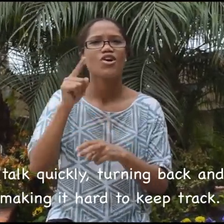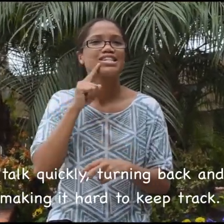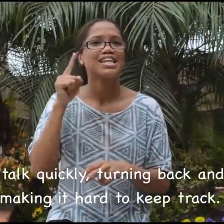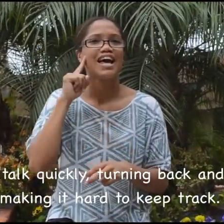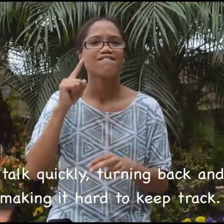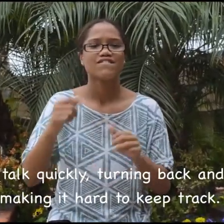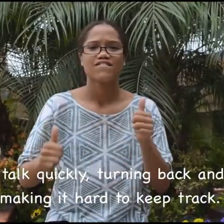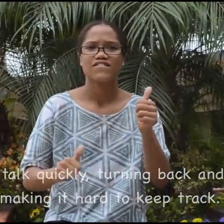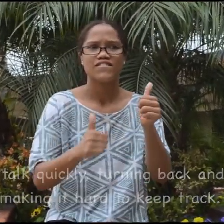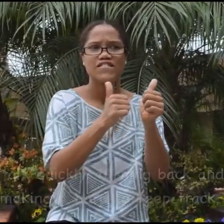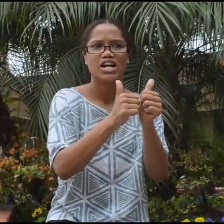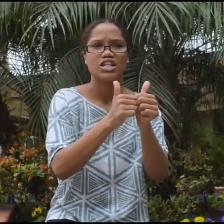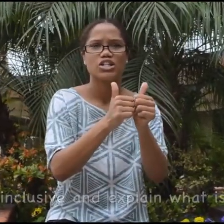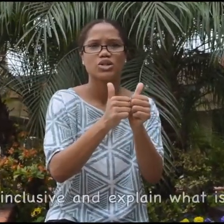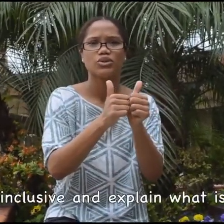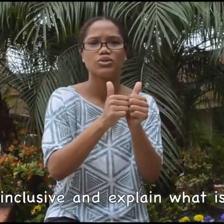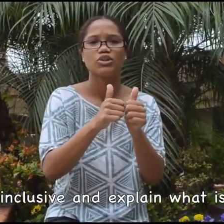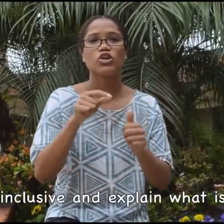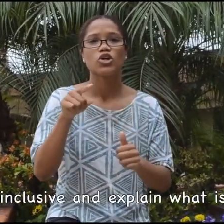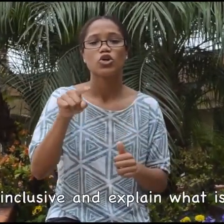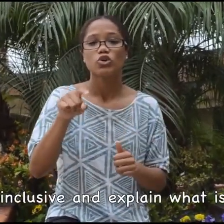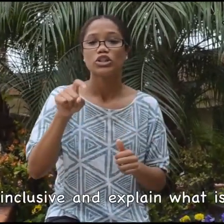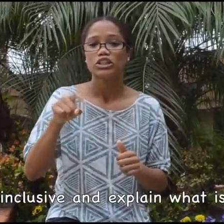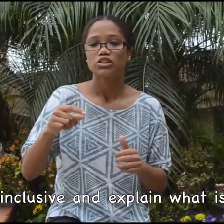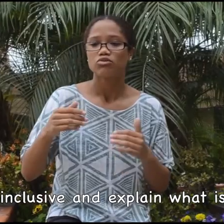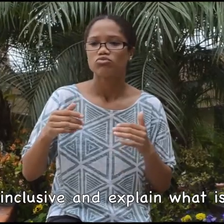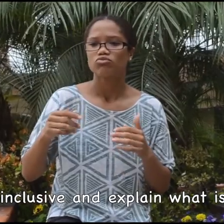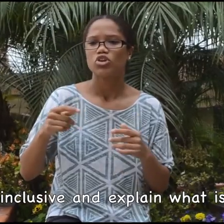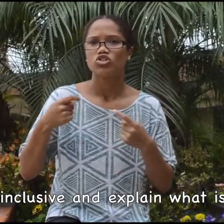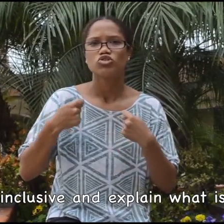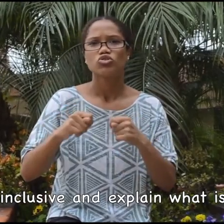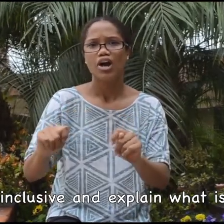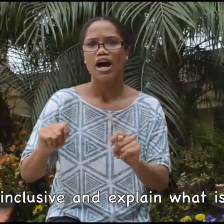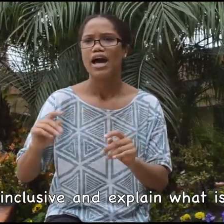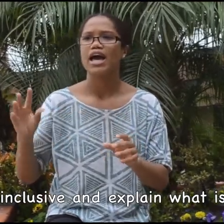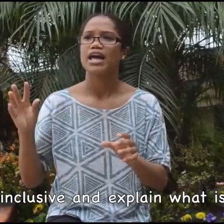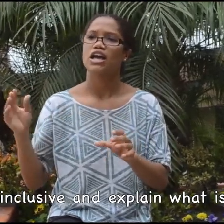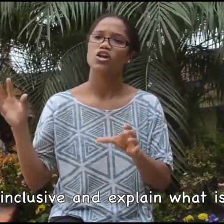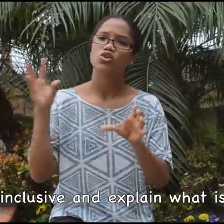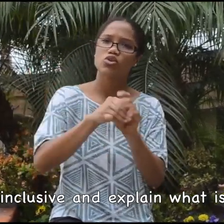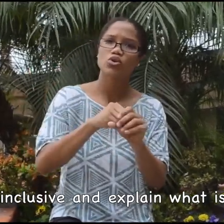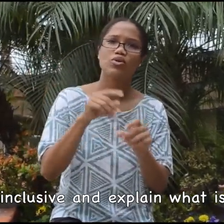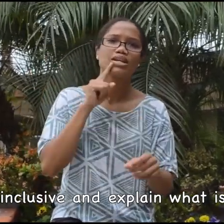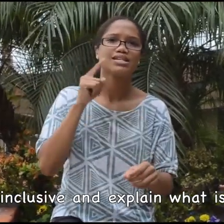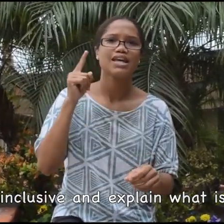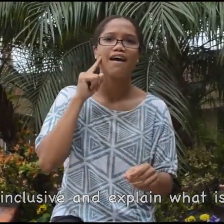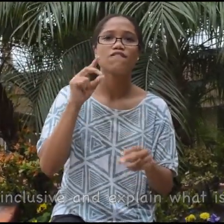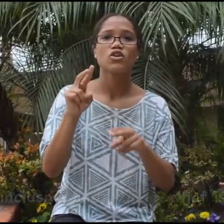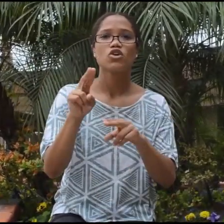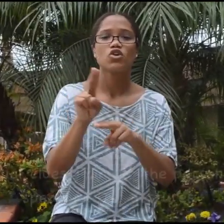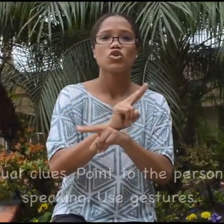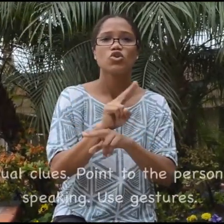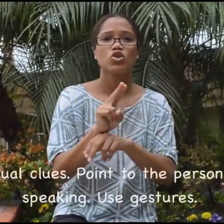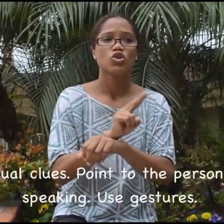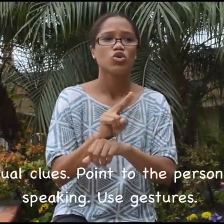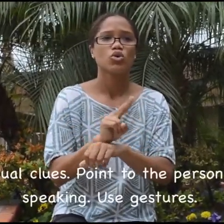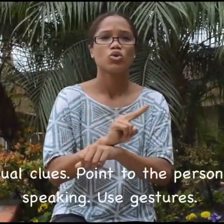and forth, making it hard to keep track. Try to be inclusive and explain what is going on. Give